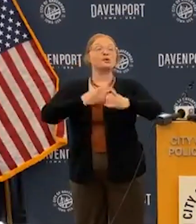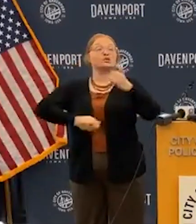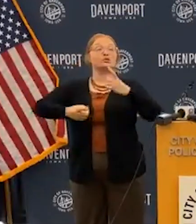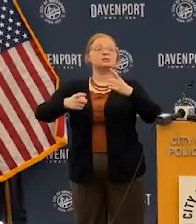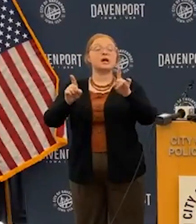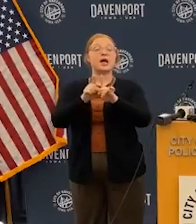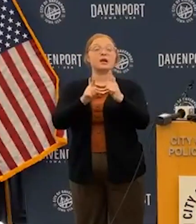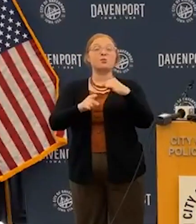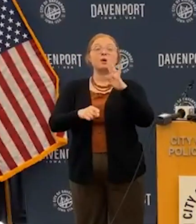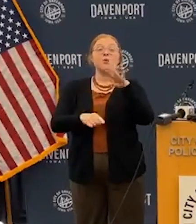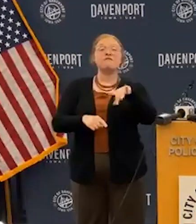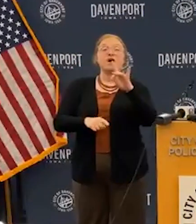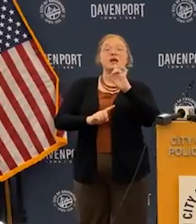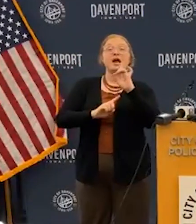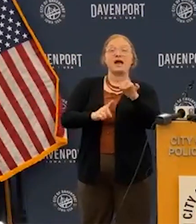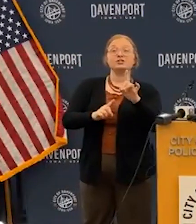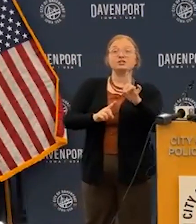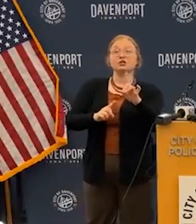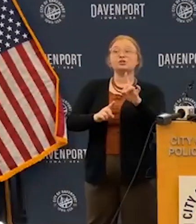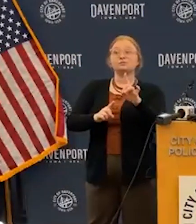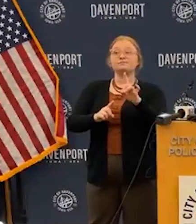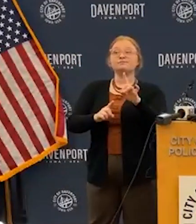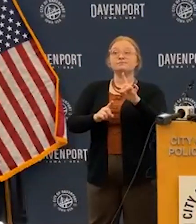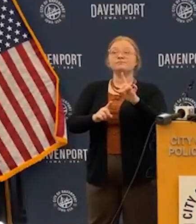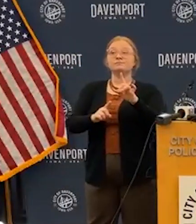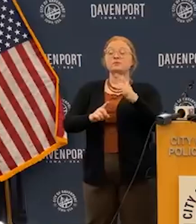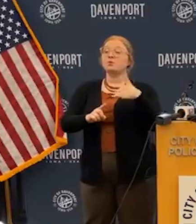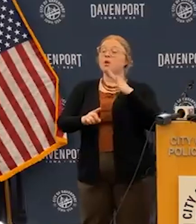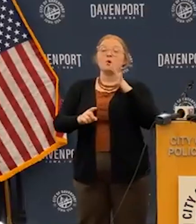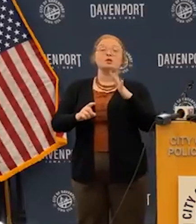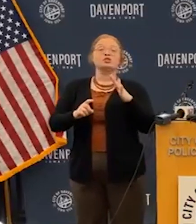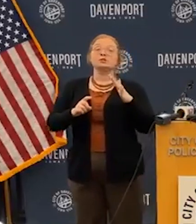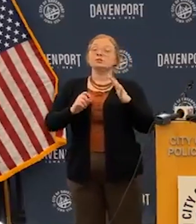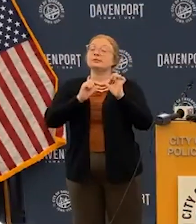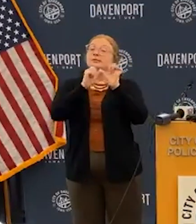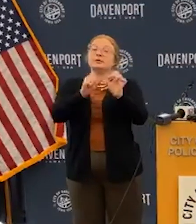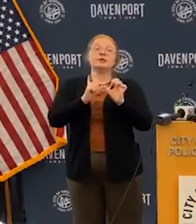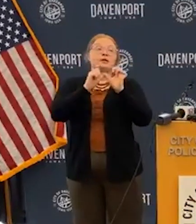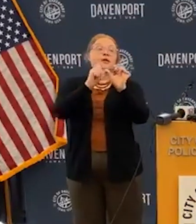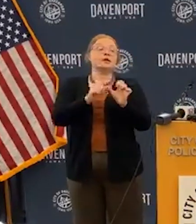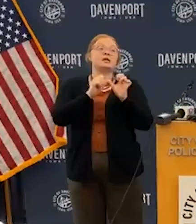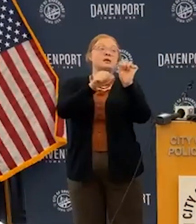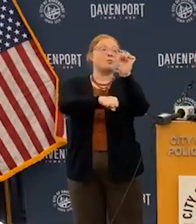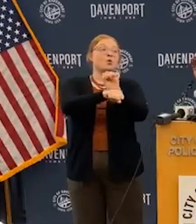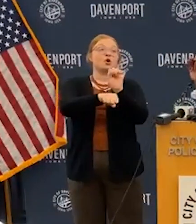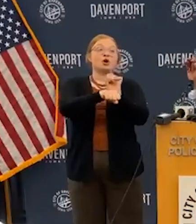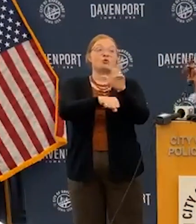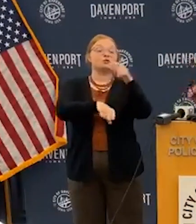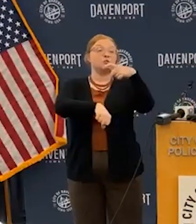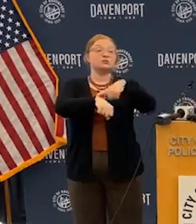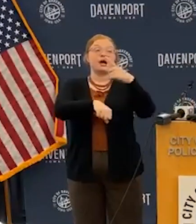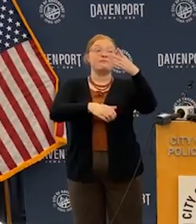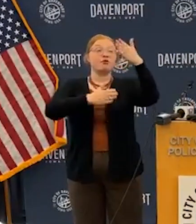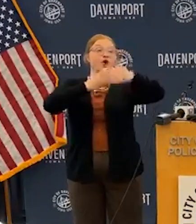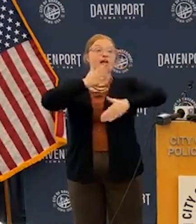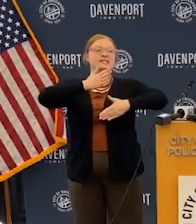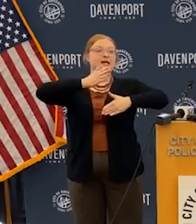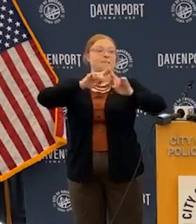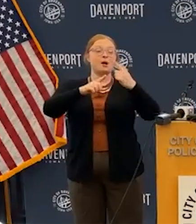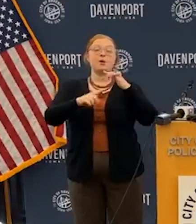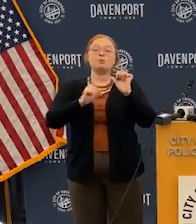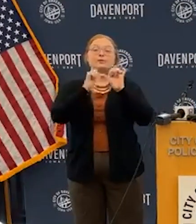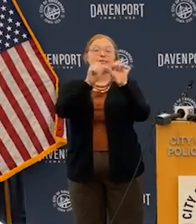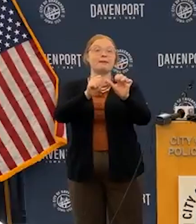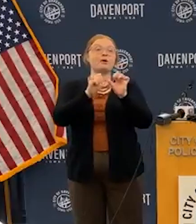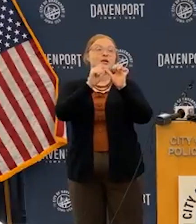this. There's no time frame to end it, but we'll just keep doing it. Thank you. What? 2 p.m. today. We'll